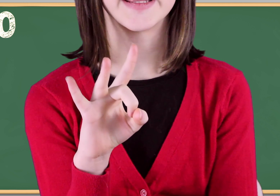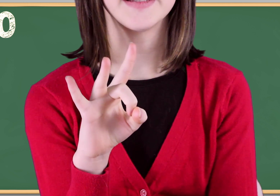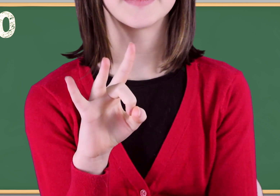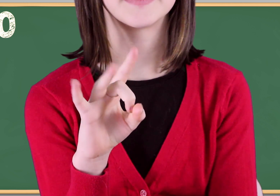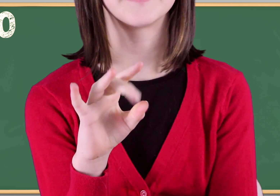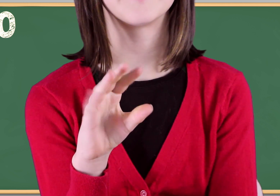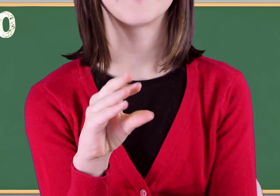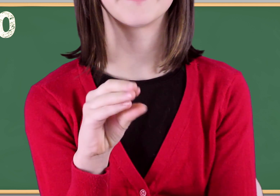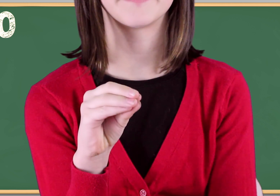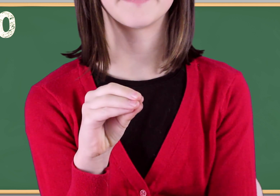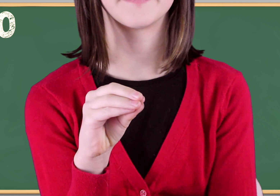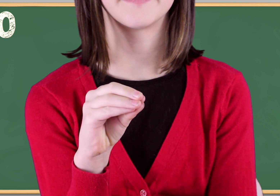80,